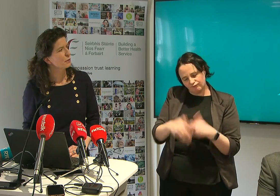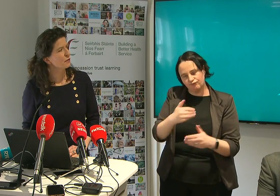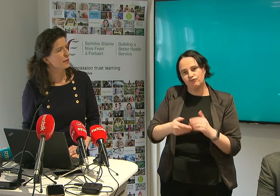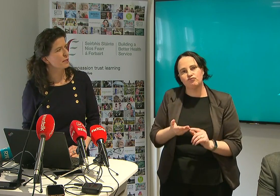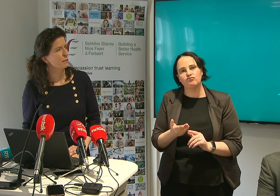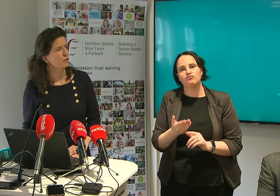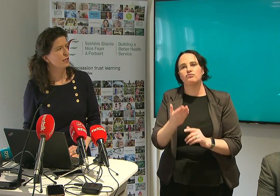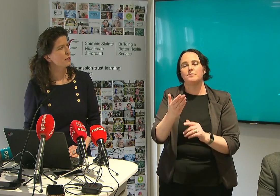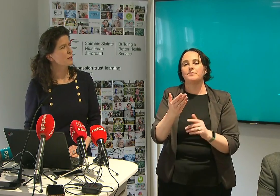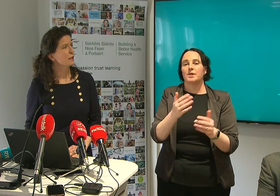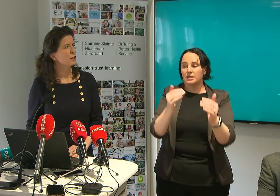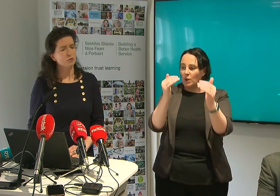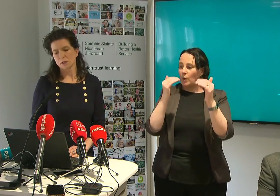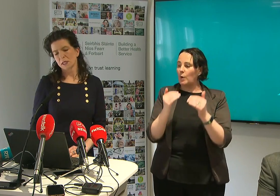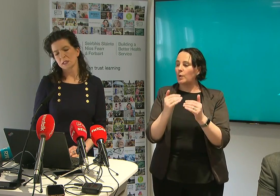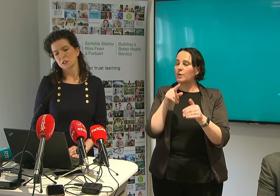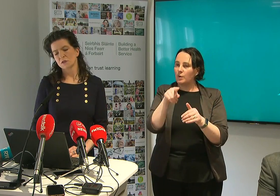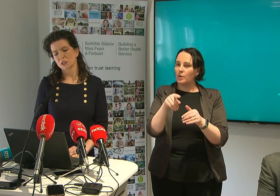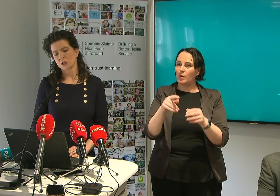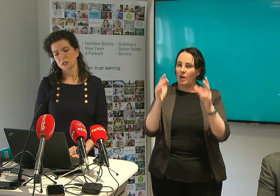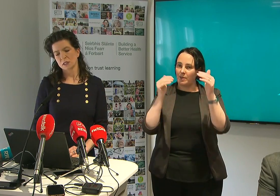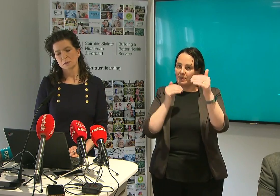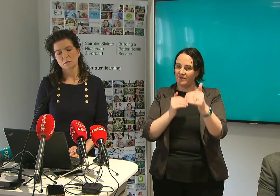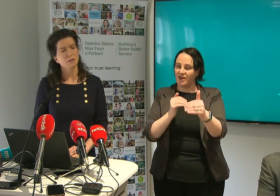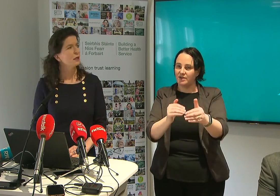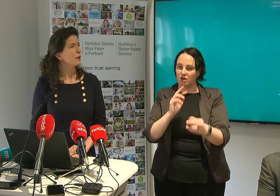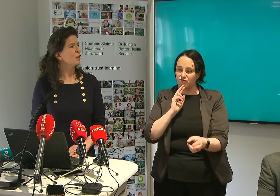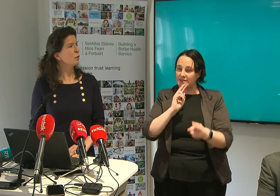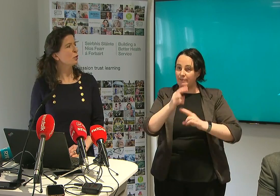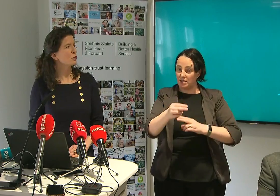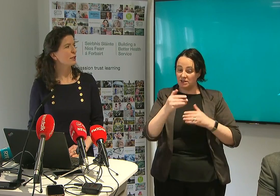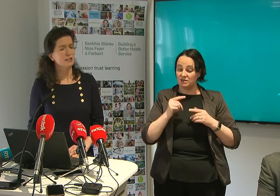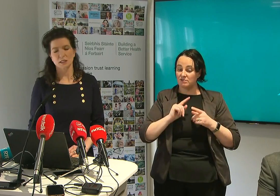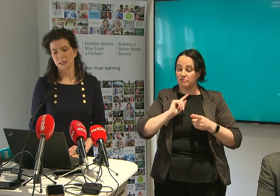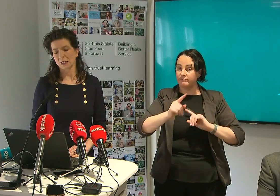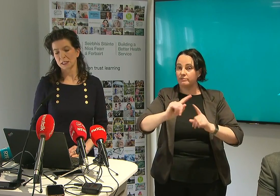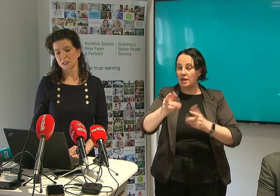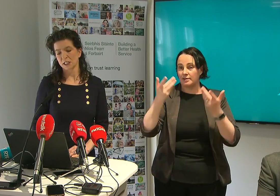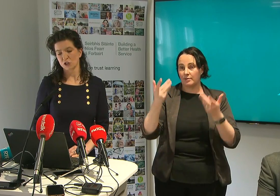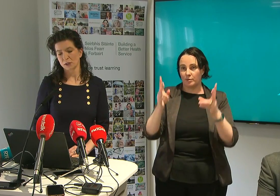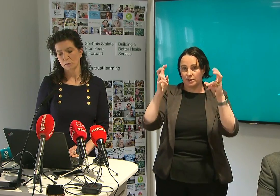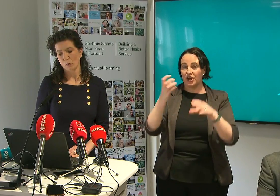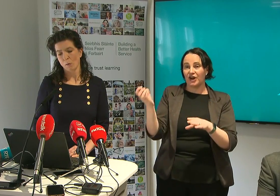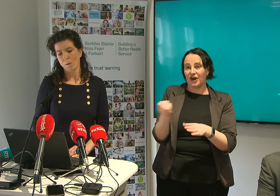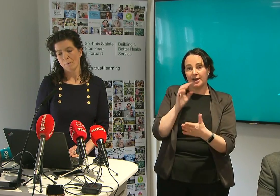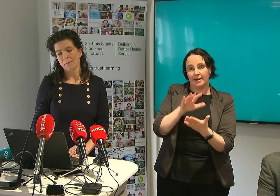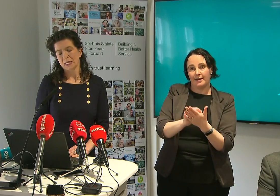So in terms of the epidemic phases and response interventions, at the moment we're at early